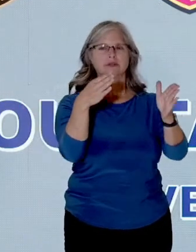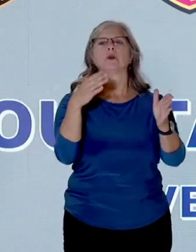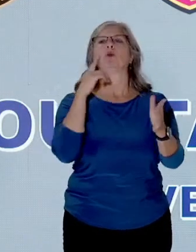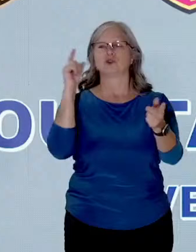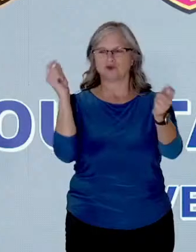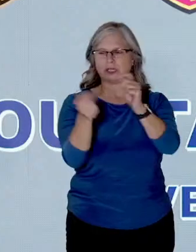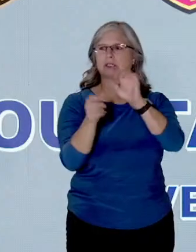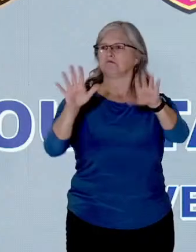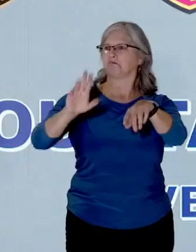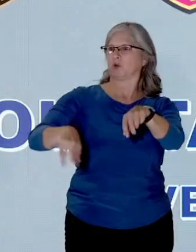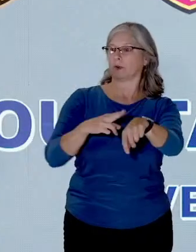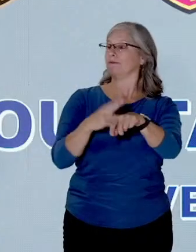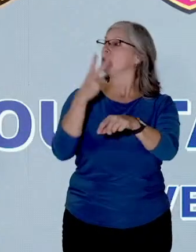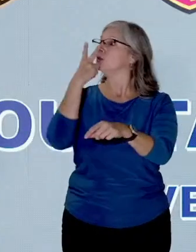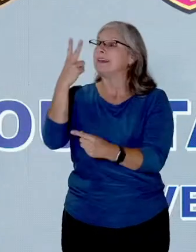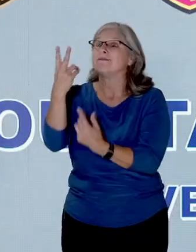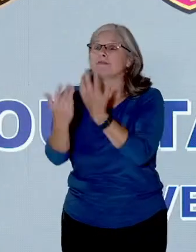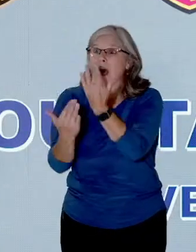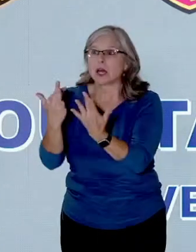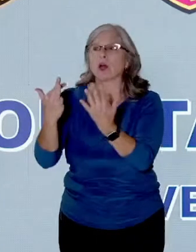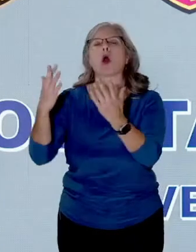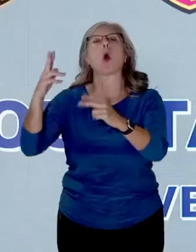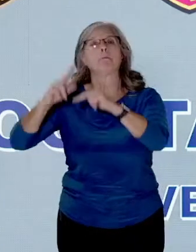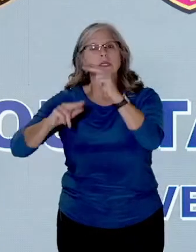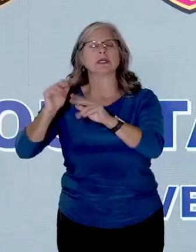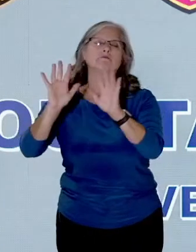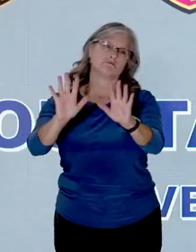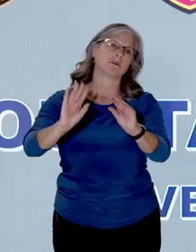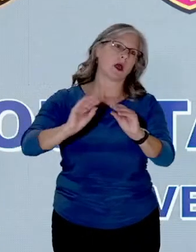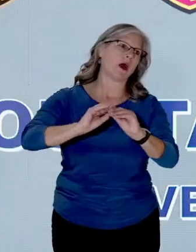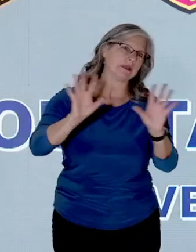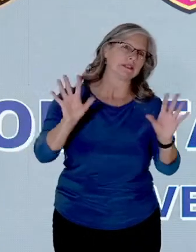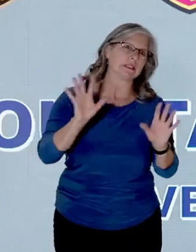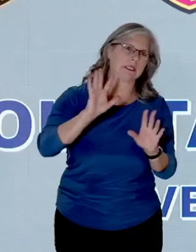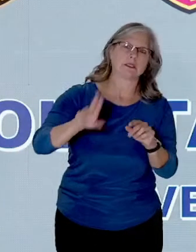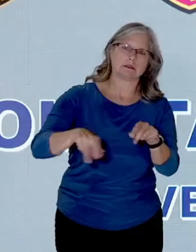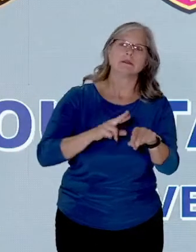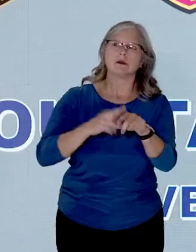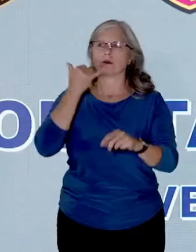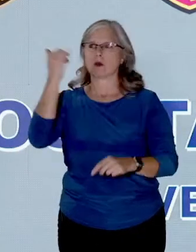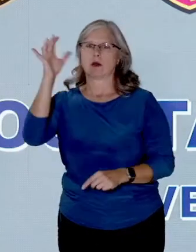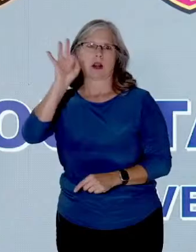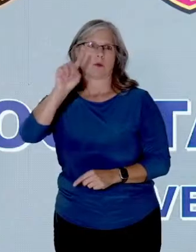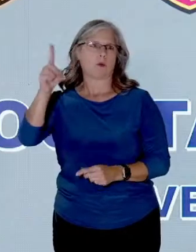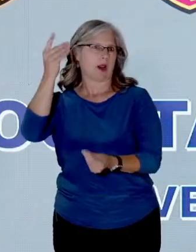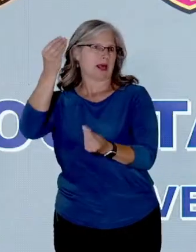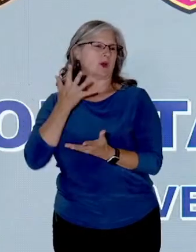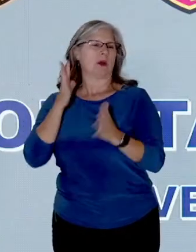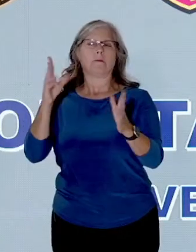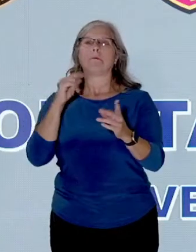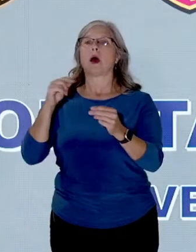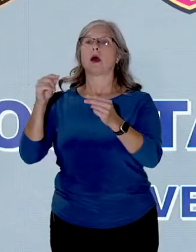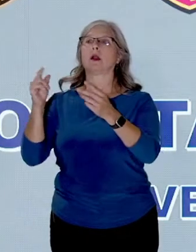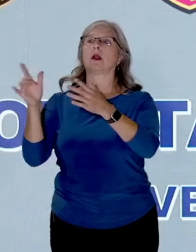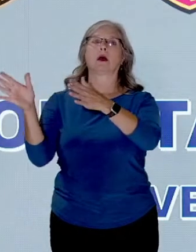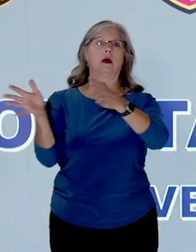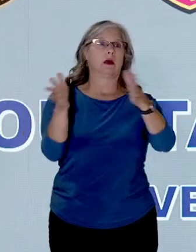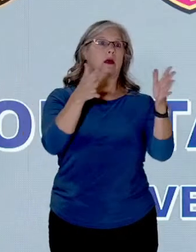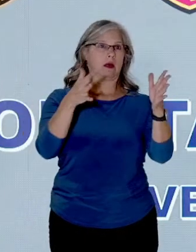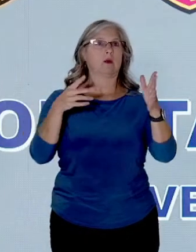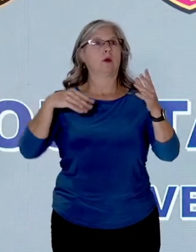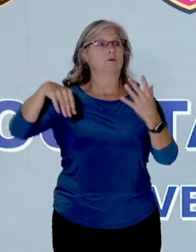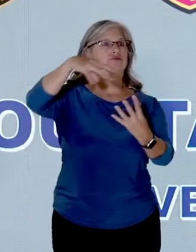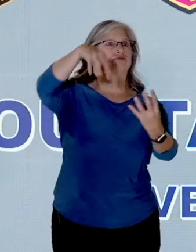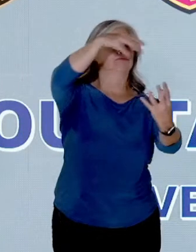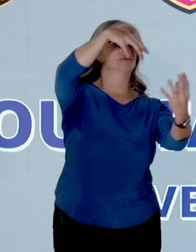change. If you see fire, if you see a large building fire, obviously react and call 911, let us know, but just know drift smoke is going to happen. It's going to